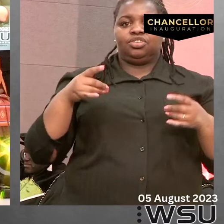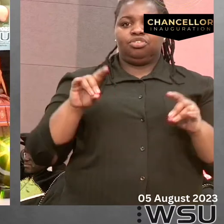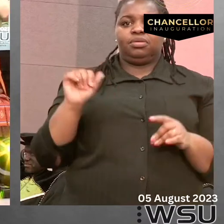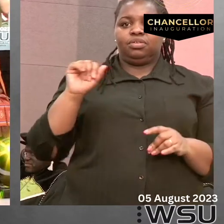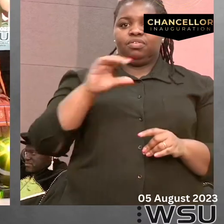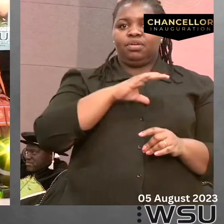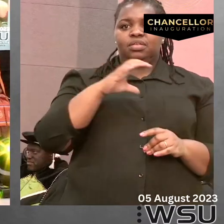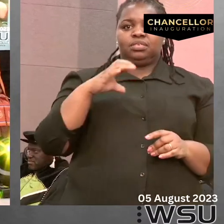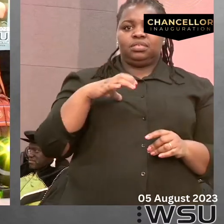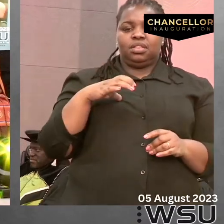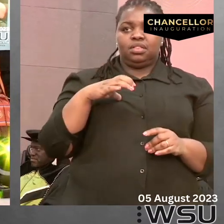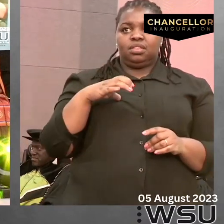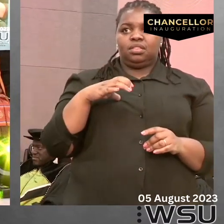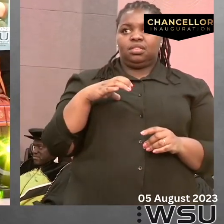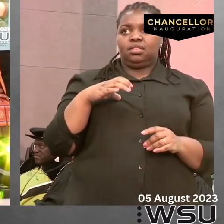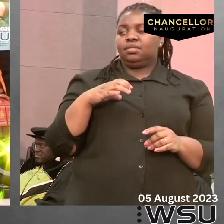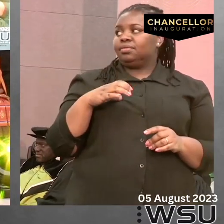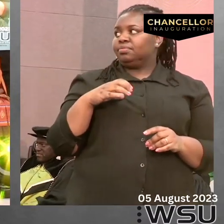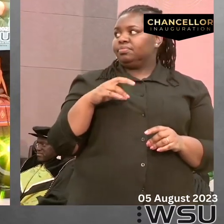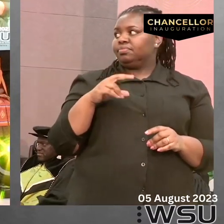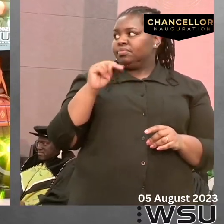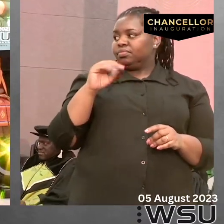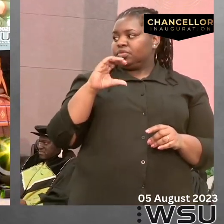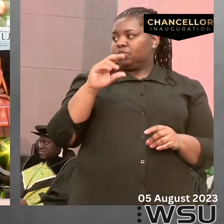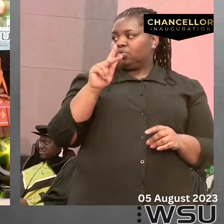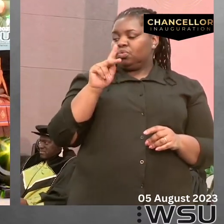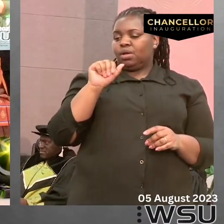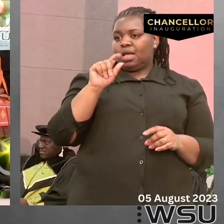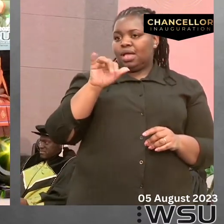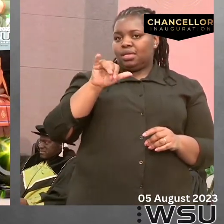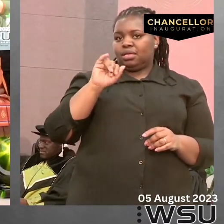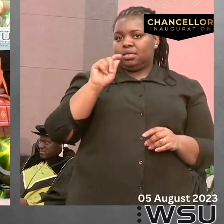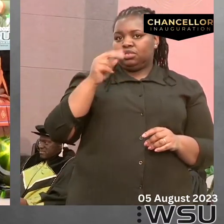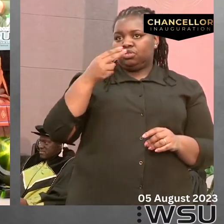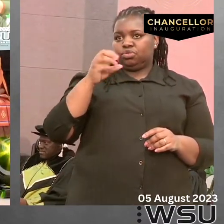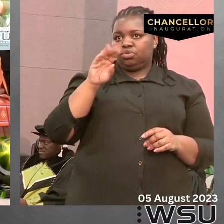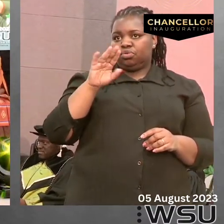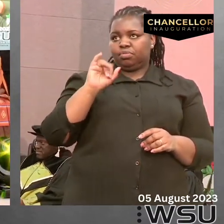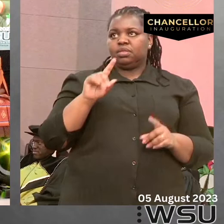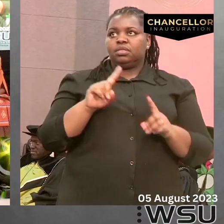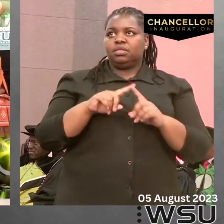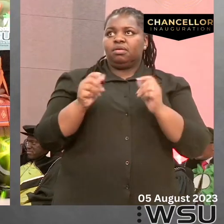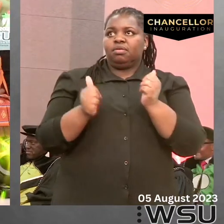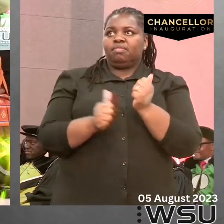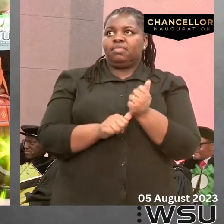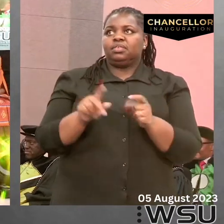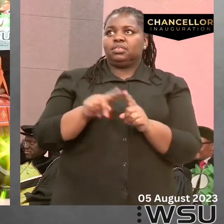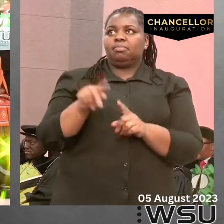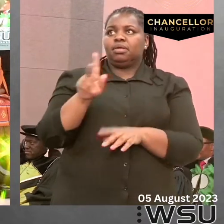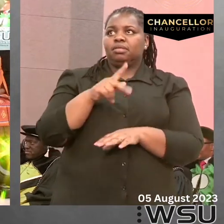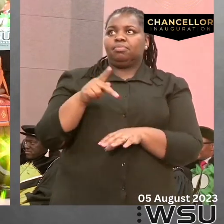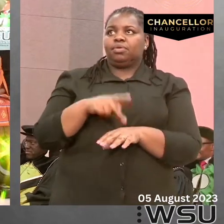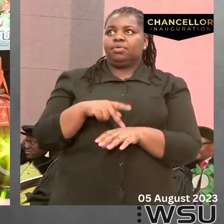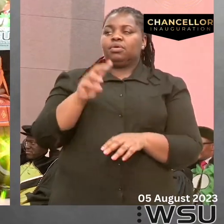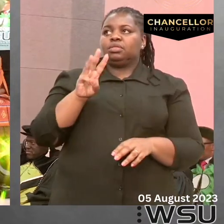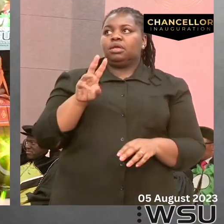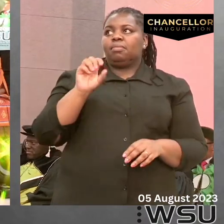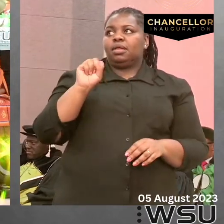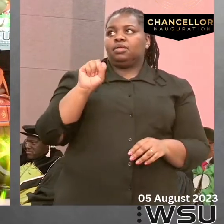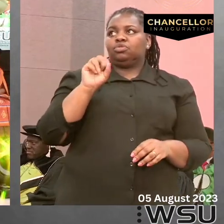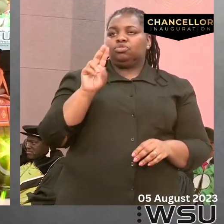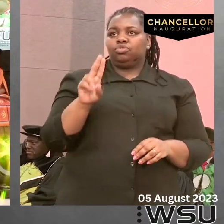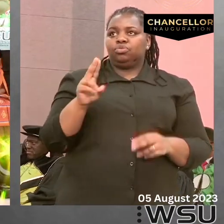Council, Advocate Ngokai Tobi, and the Vice Chancellor and Principal of Walter